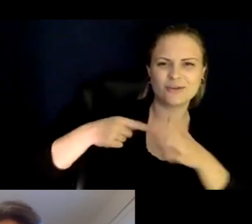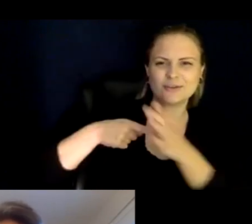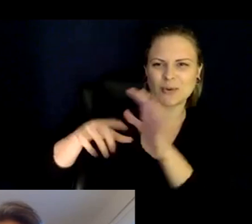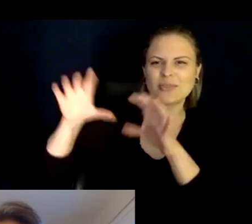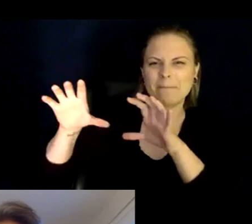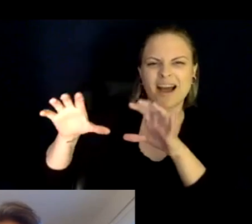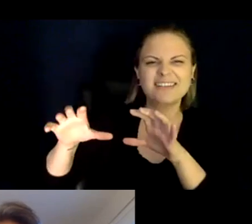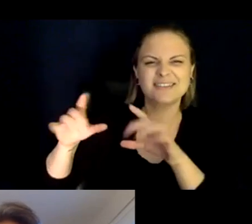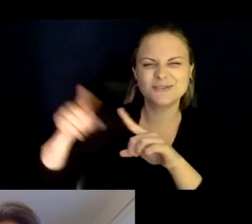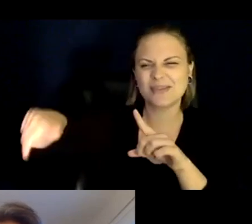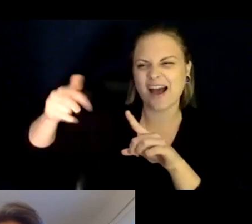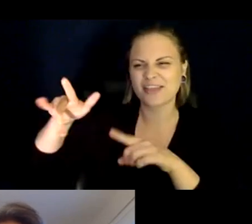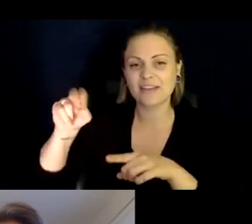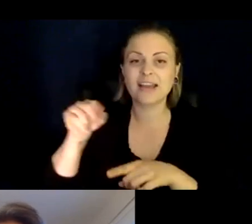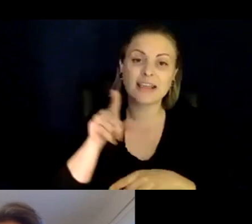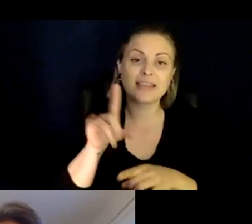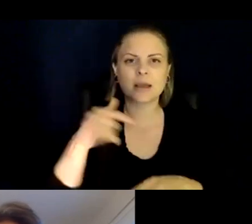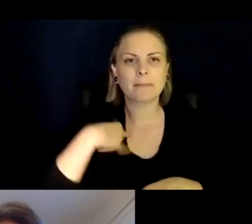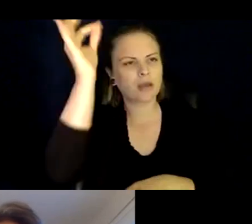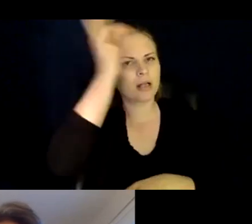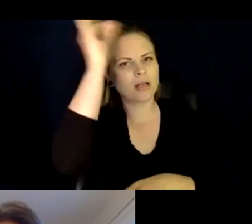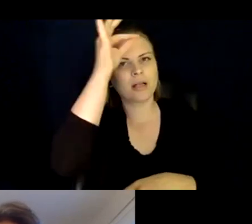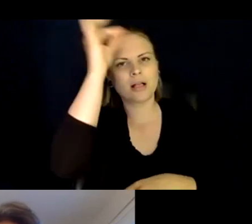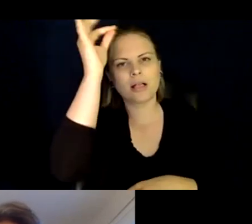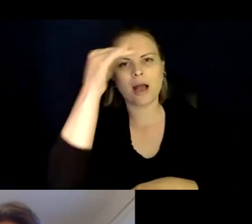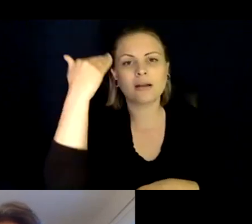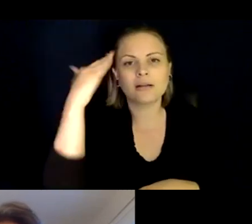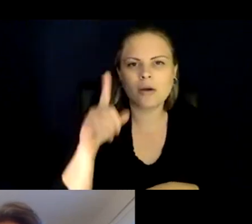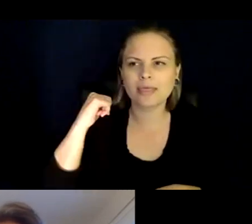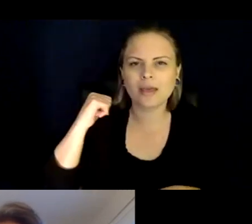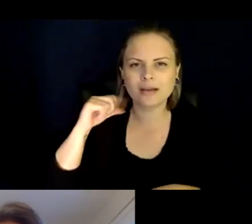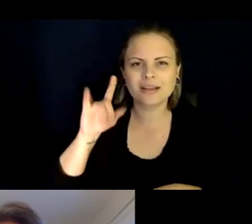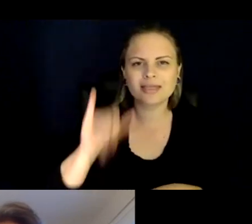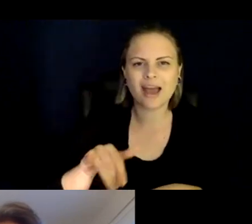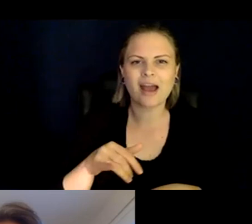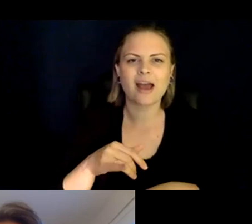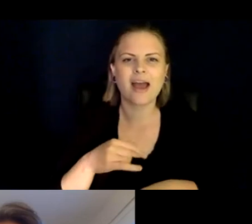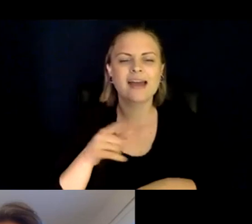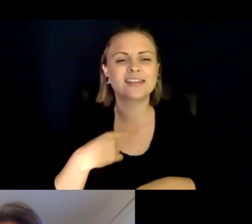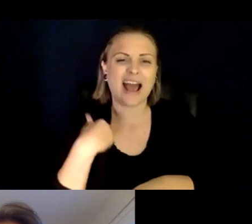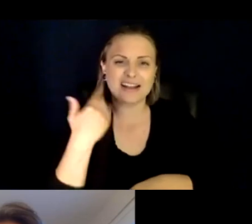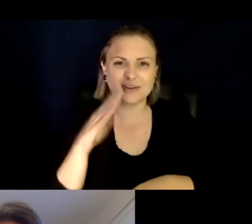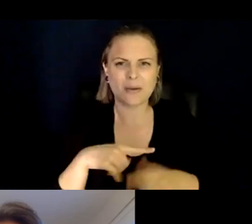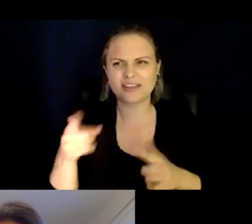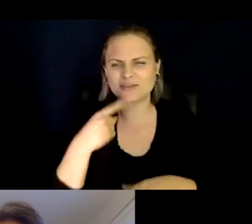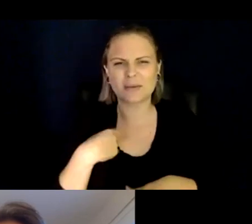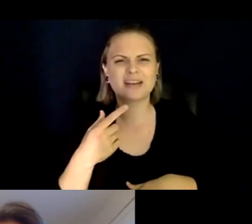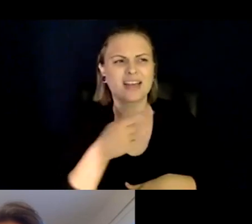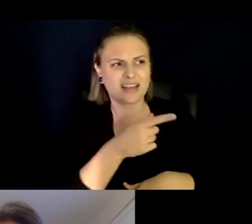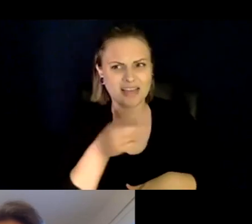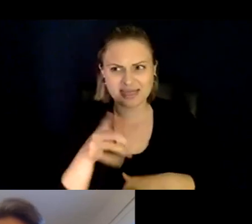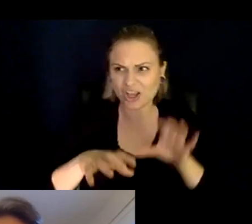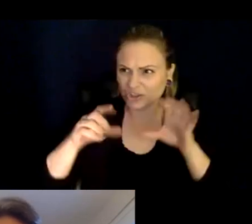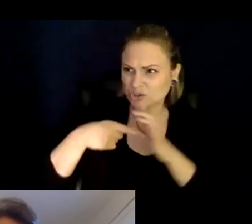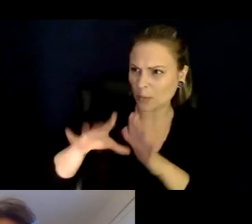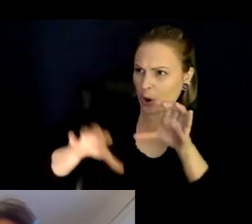at first, but then I learned about it, and I said to Barbara, they're mooning you? And she said, yeah, it's kind of stupid, isn't it? Because, it's me.